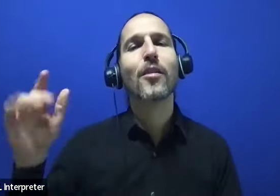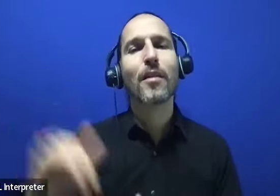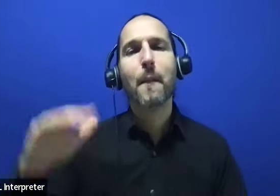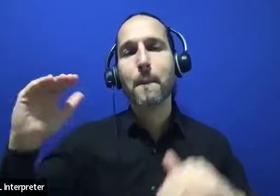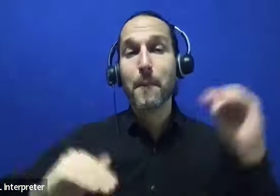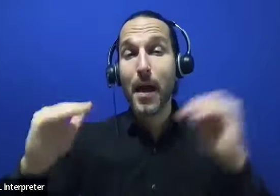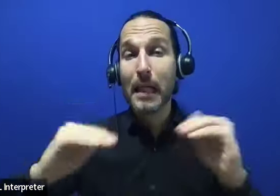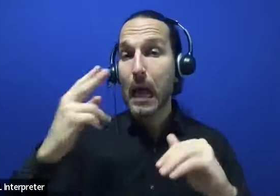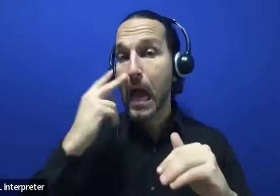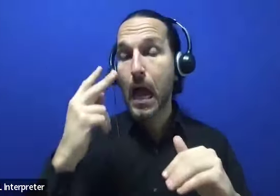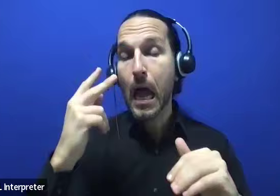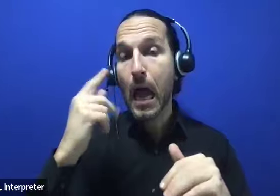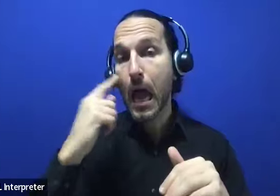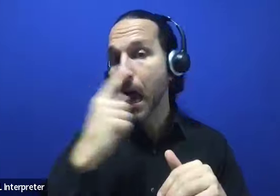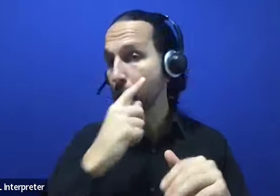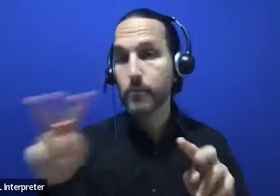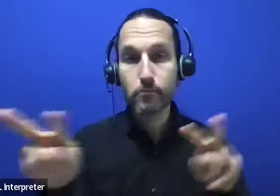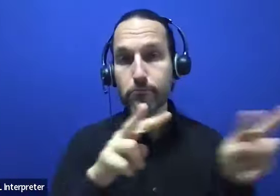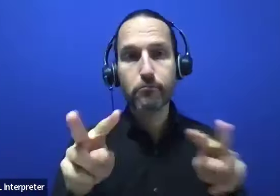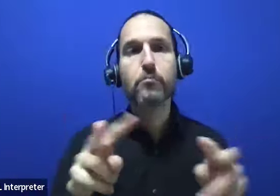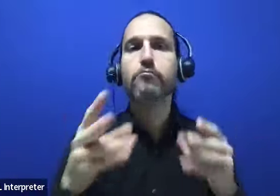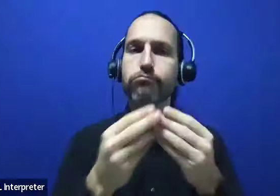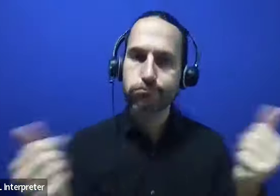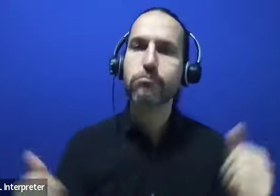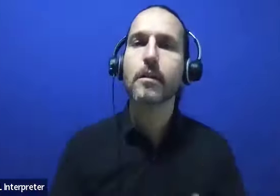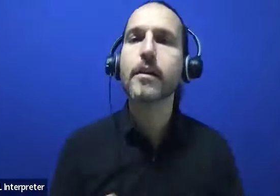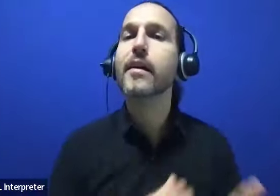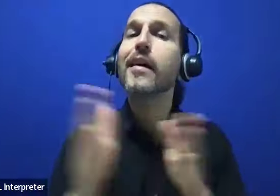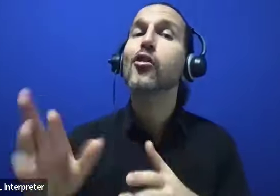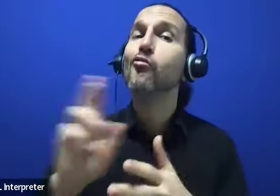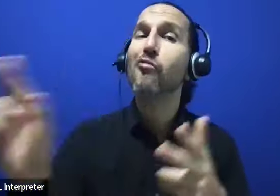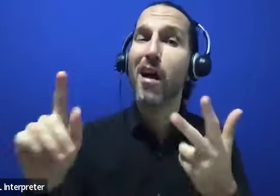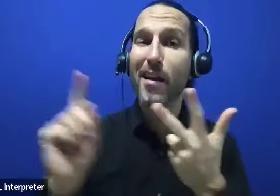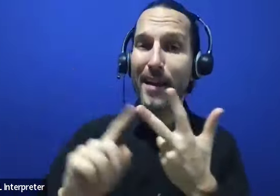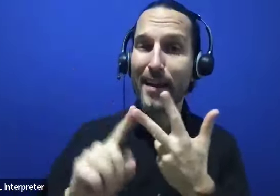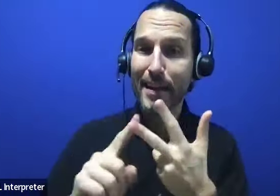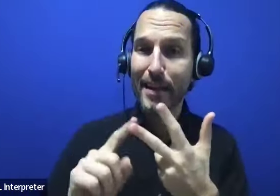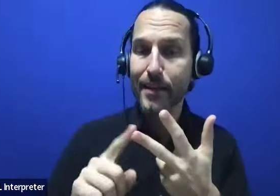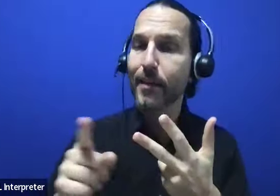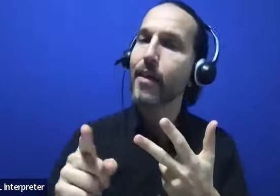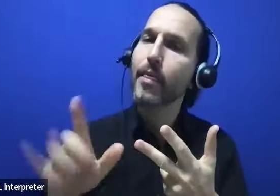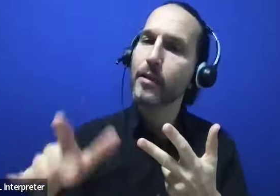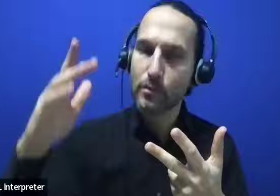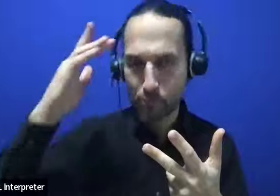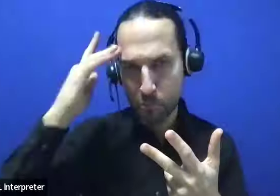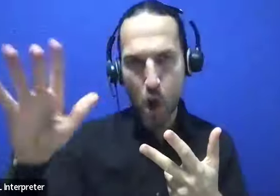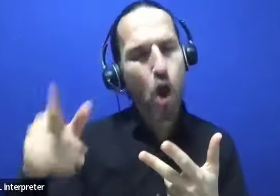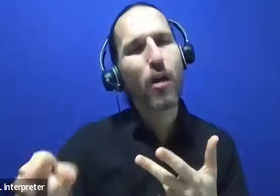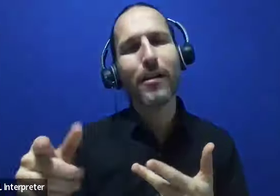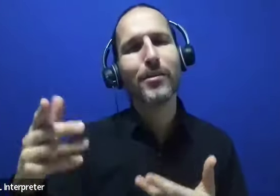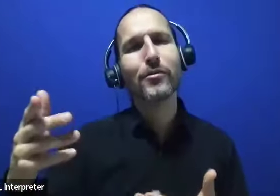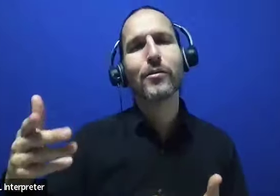The kid on the right, I often use this picture to talk about what the genius of kids with charge.